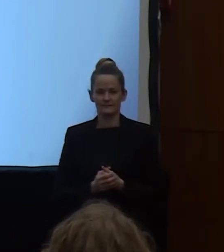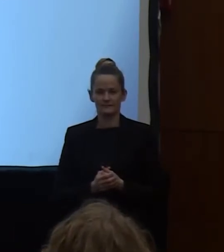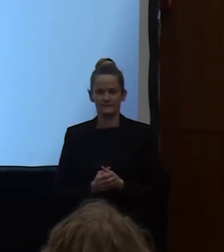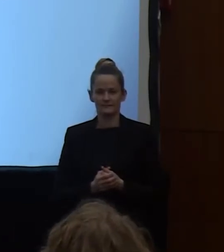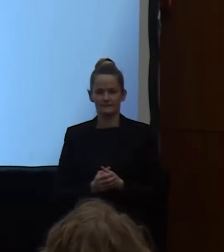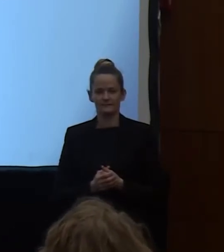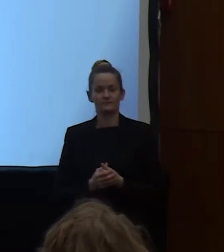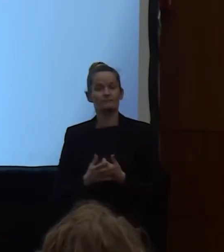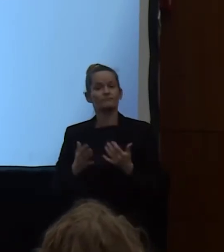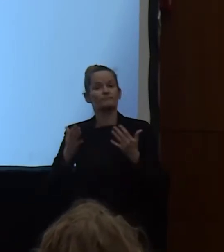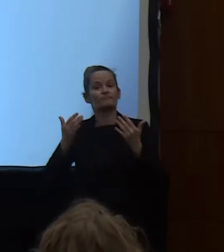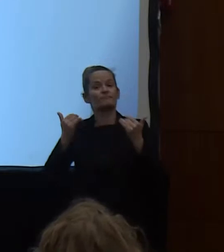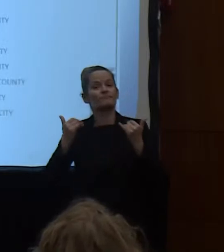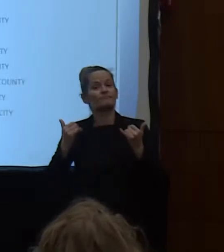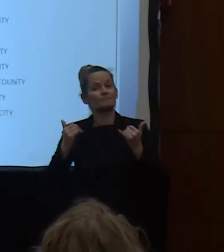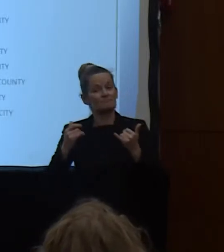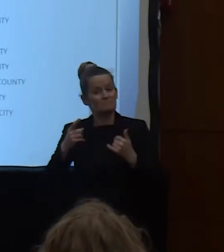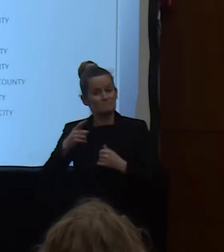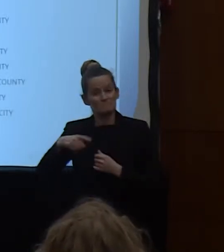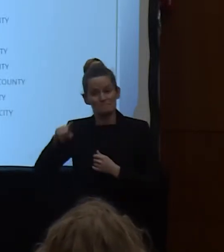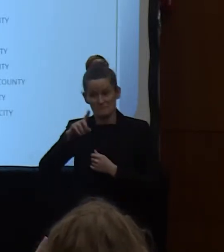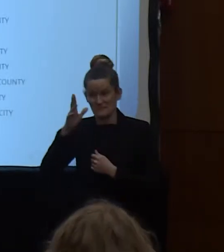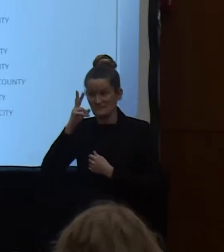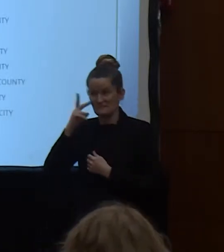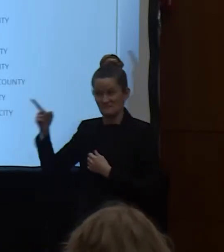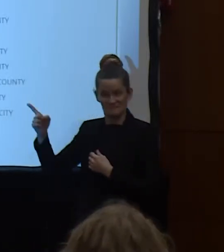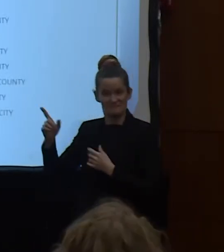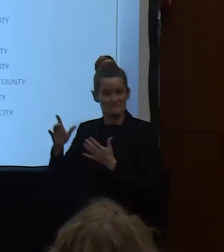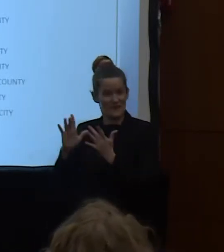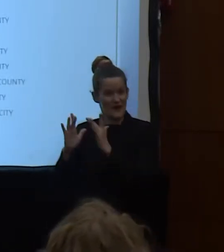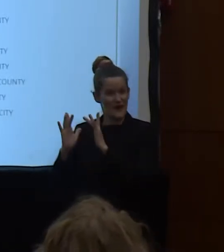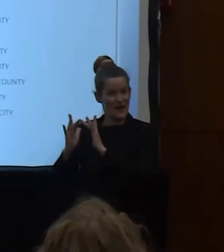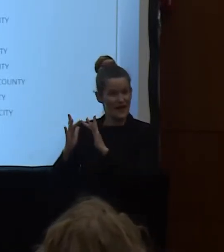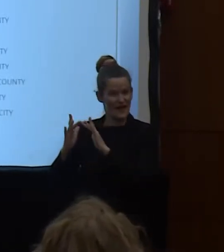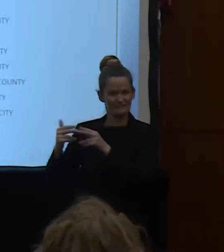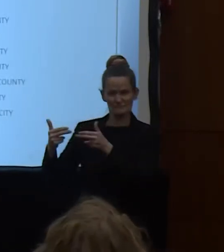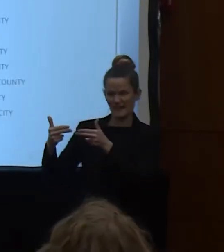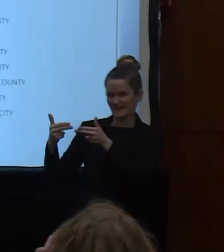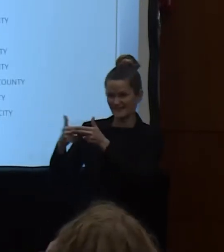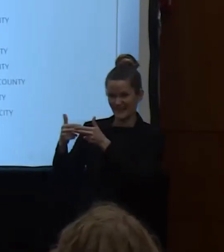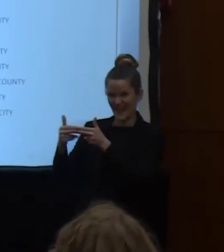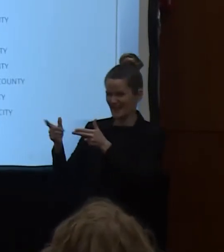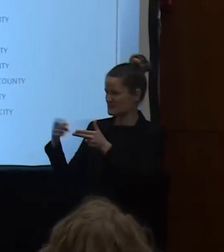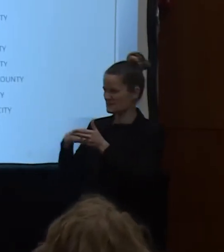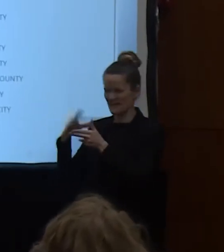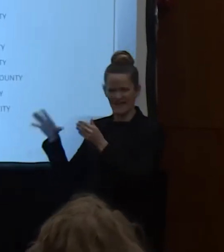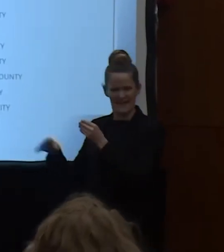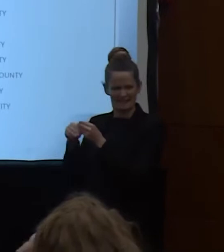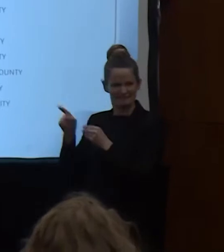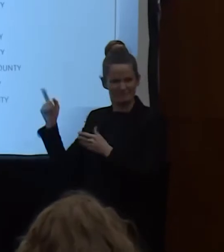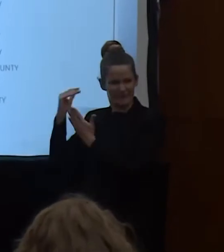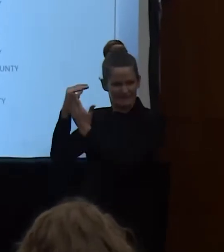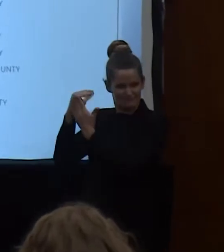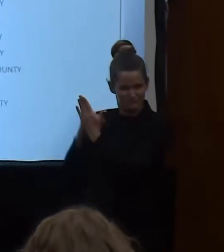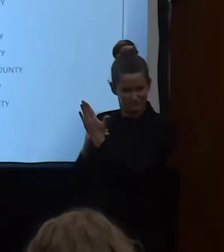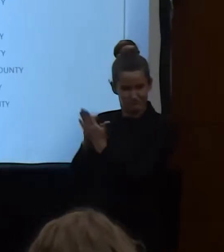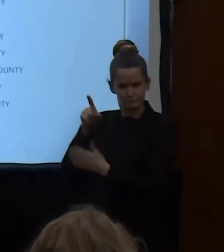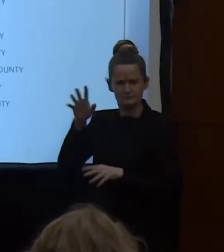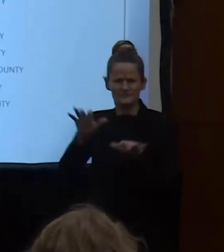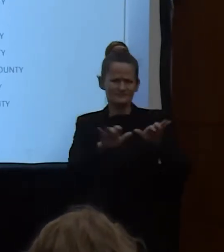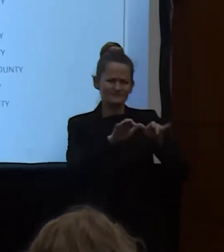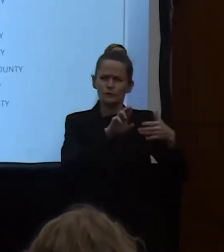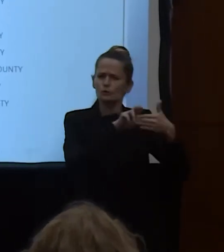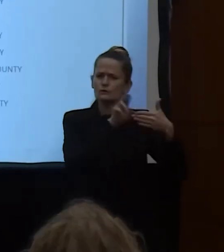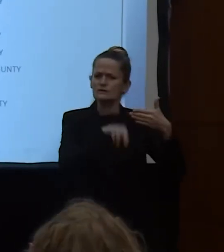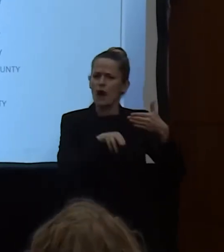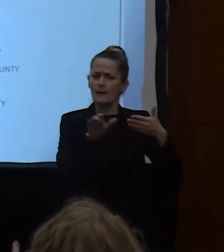So we've added, if you want to go to the next slide, we have added some new graphics this year. When you click on the results page on our website,